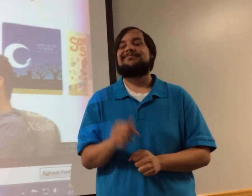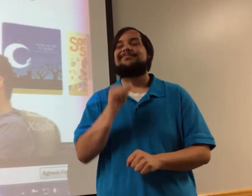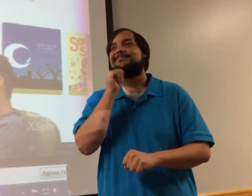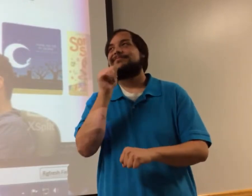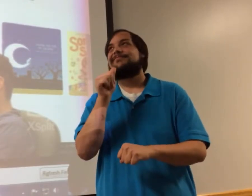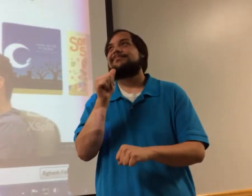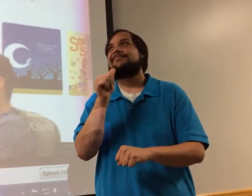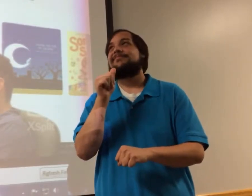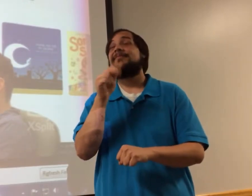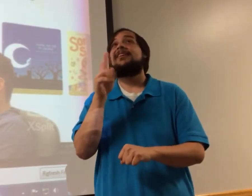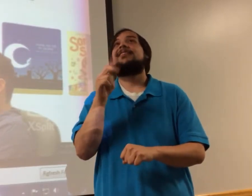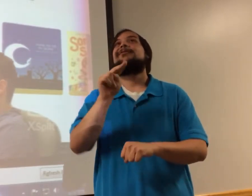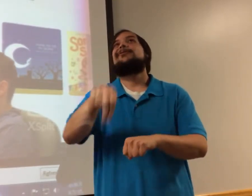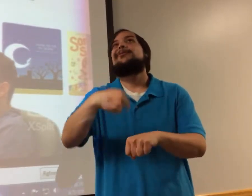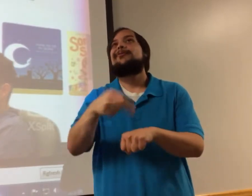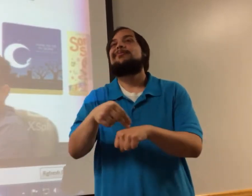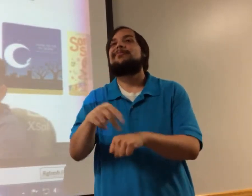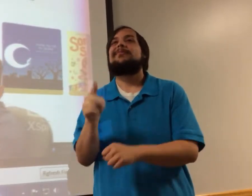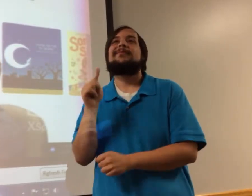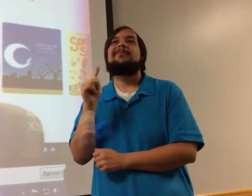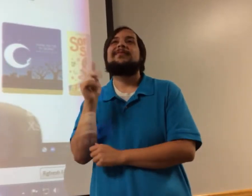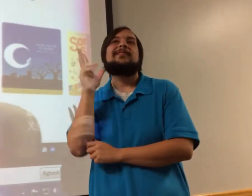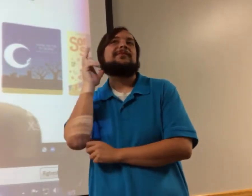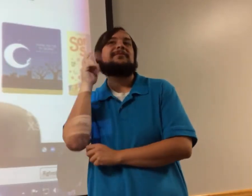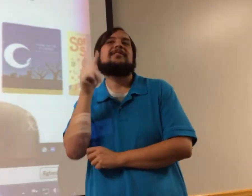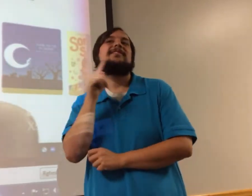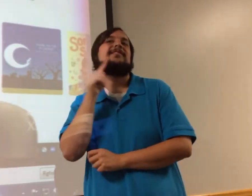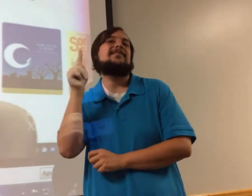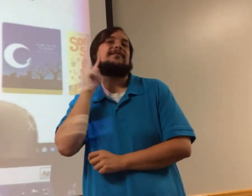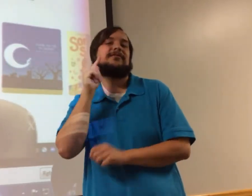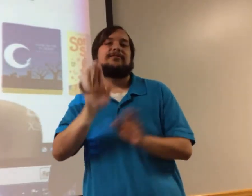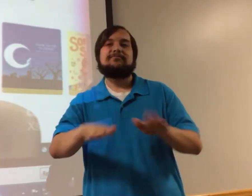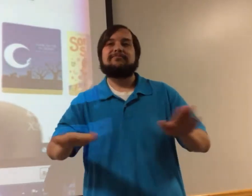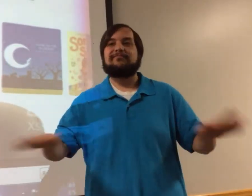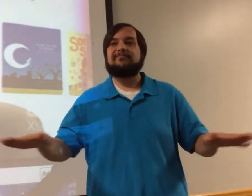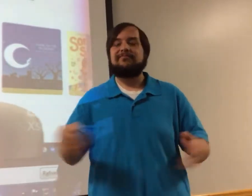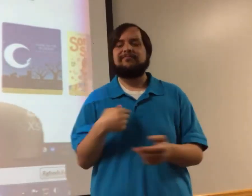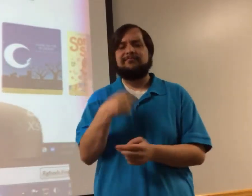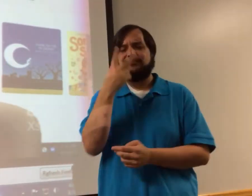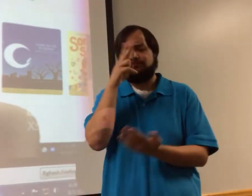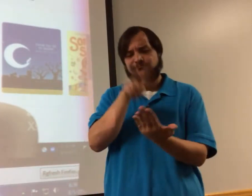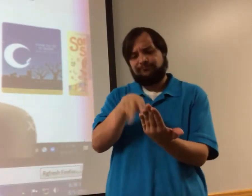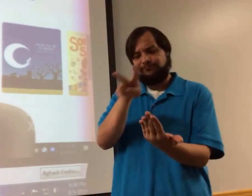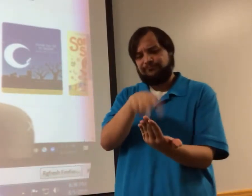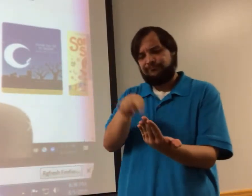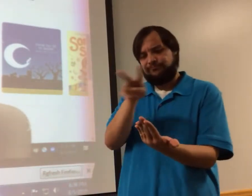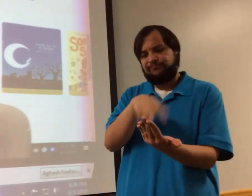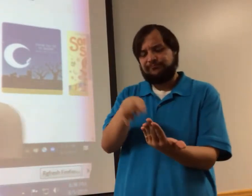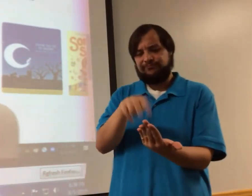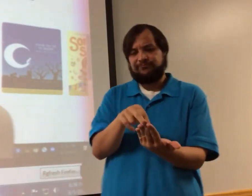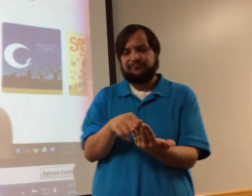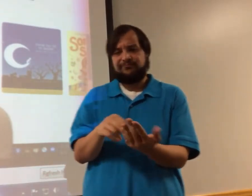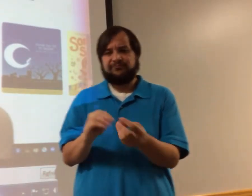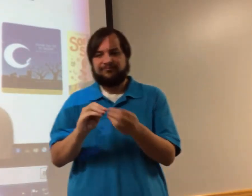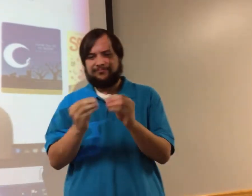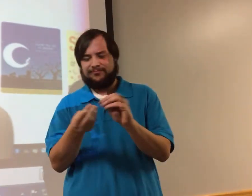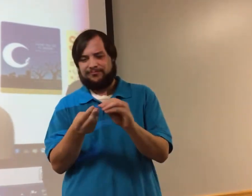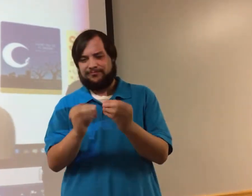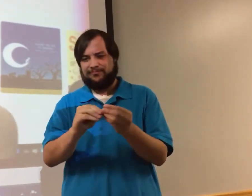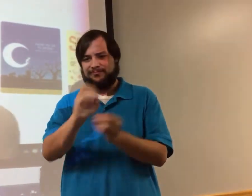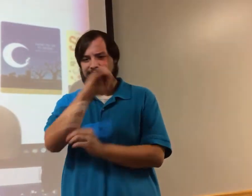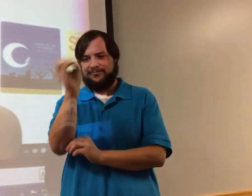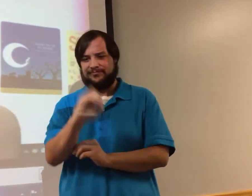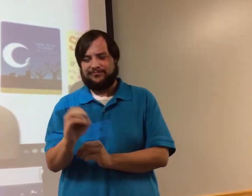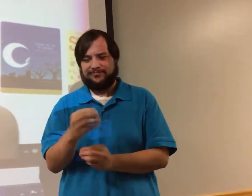deaf children. I was reading some statistics prior to coming, and it's like 80%,